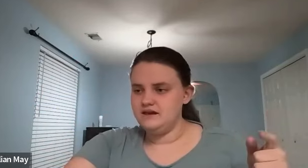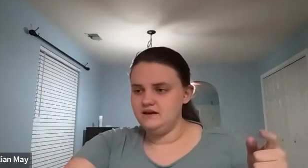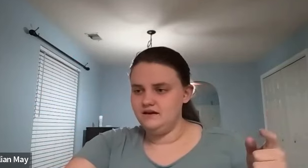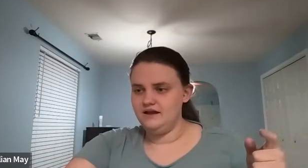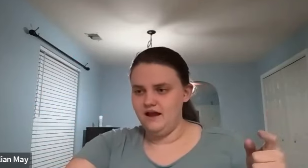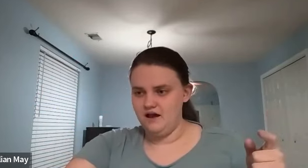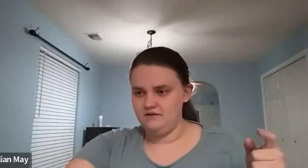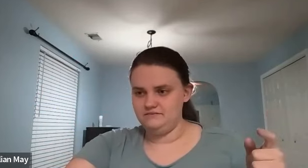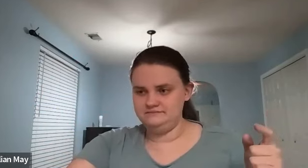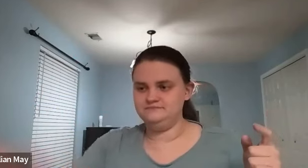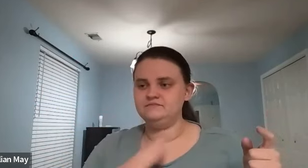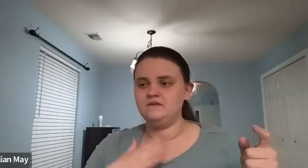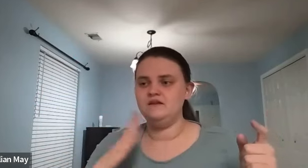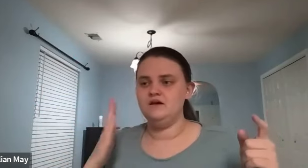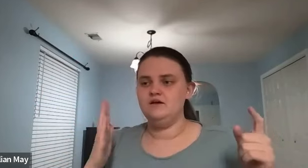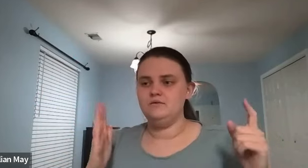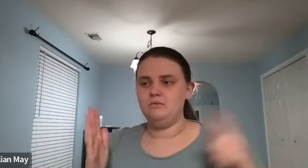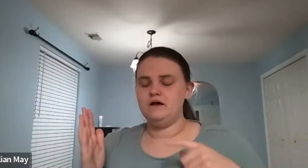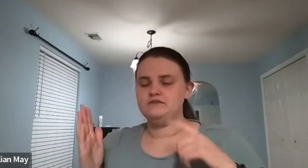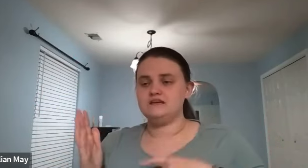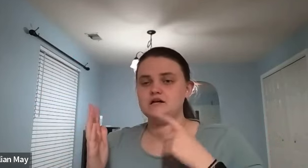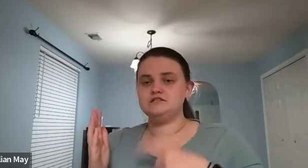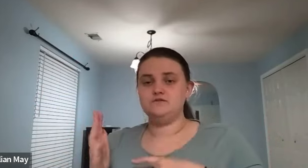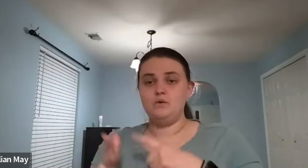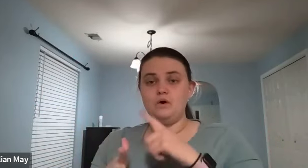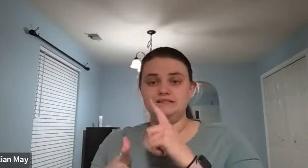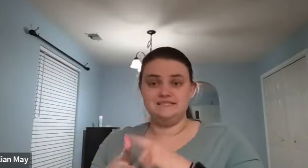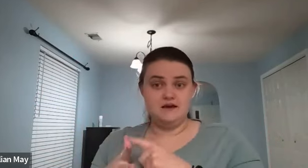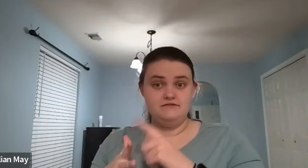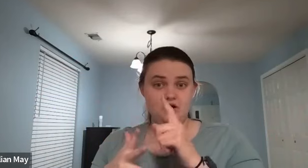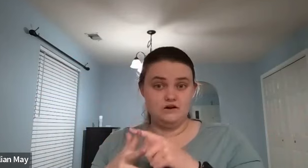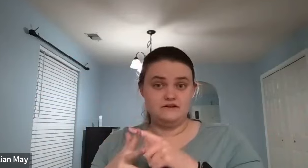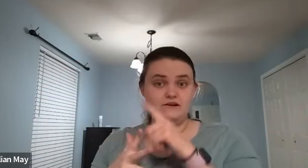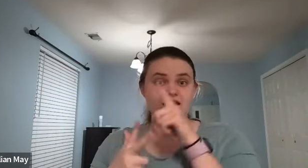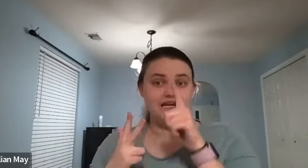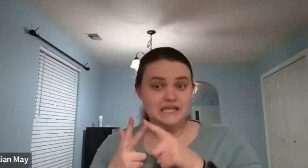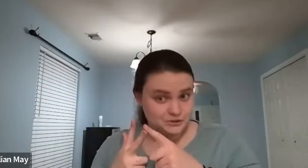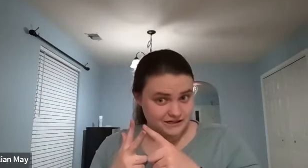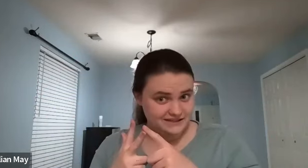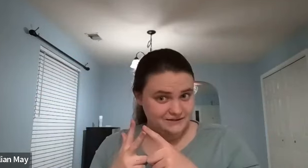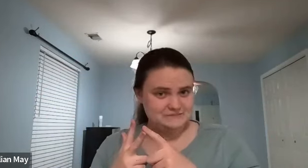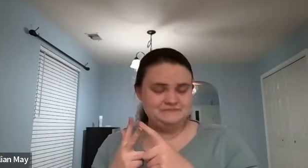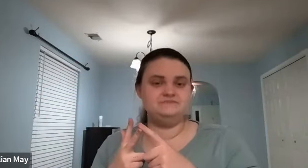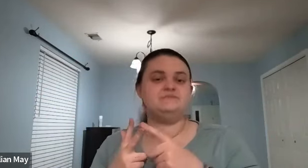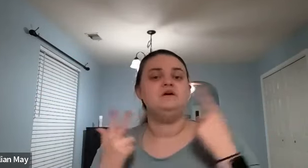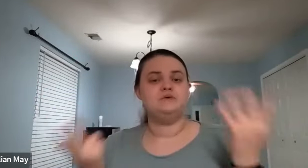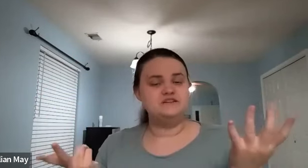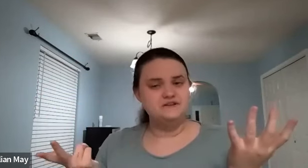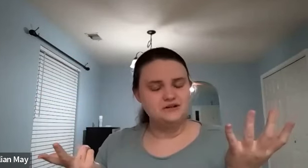Then I have what the signs for deaf, hard of hearing, and hearing, which I feel are kind